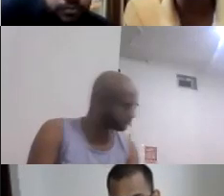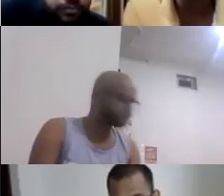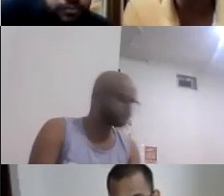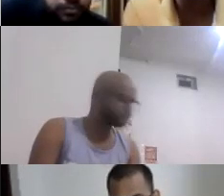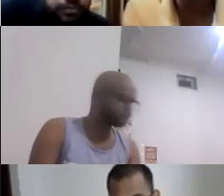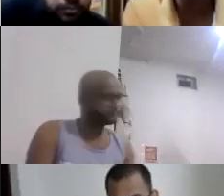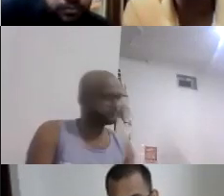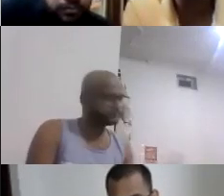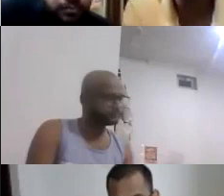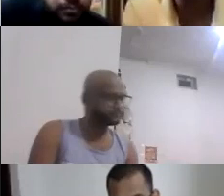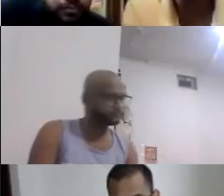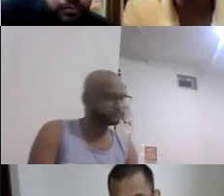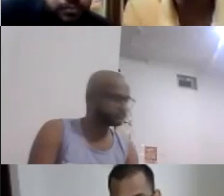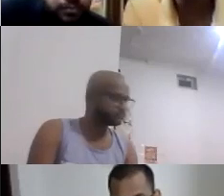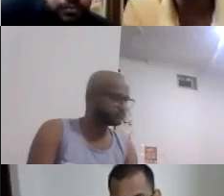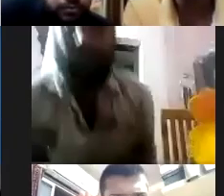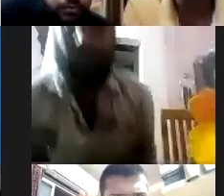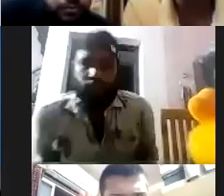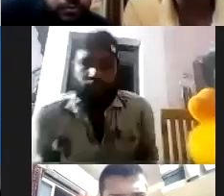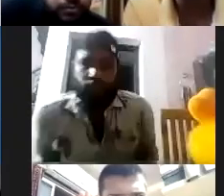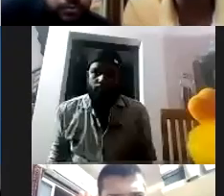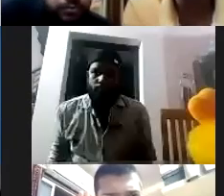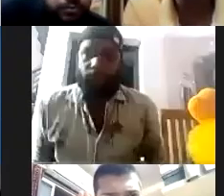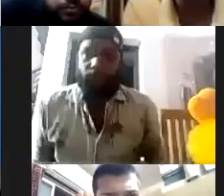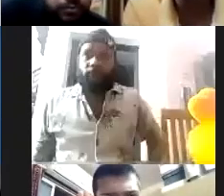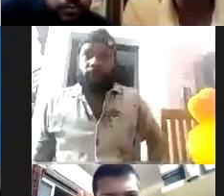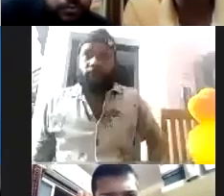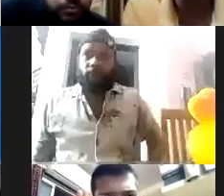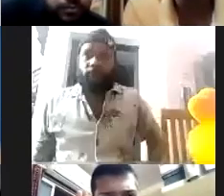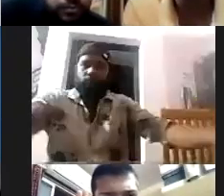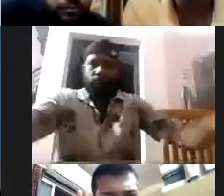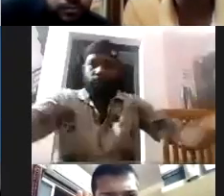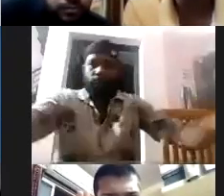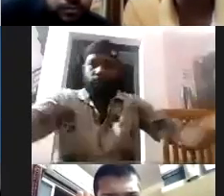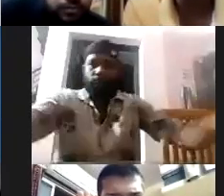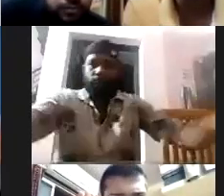not sure whether I have for a few days. If you're feeling more sick,